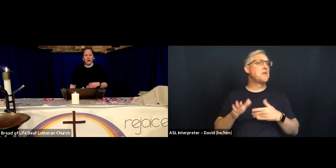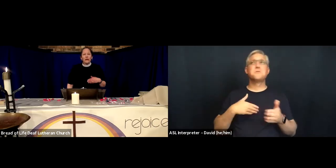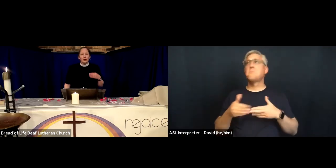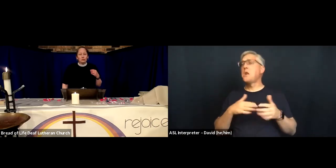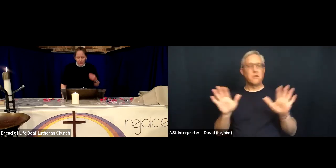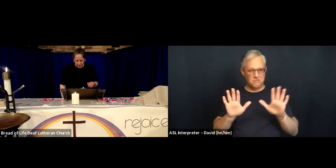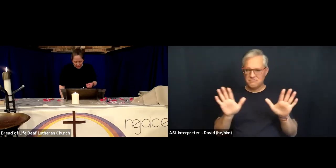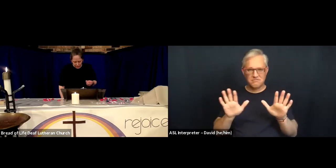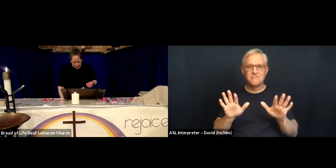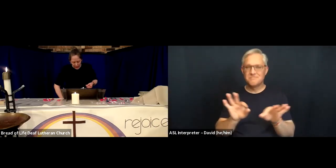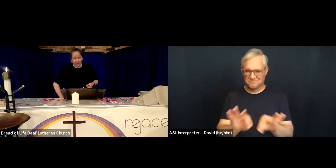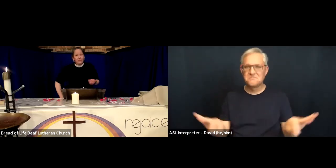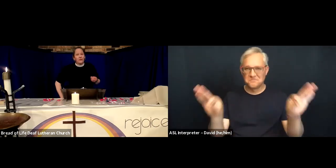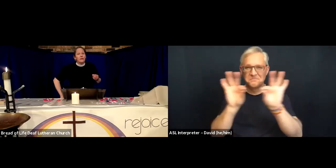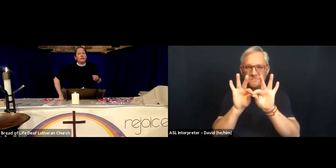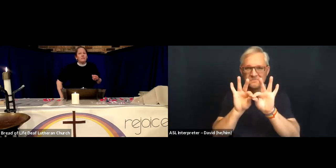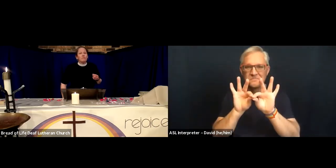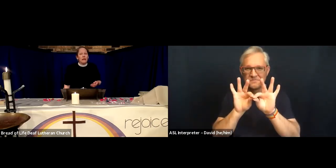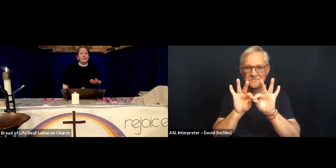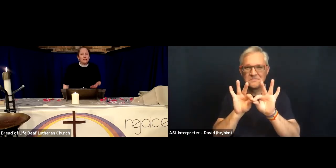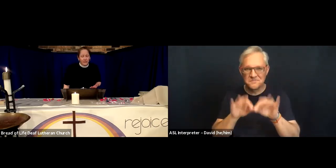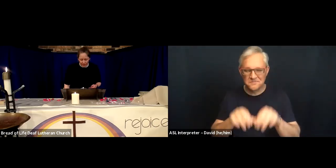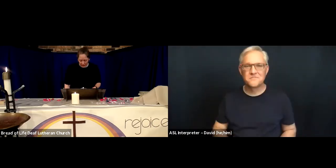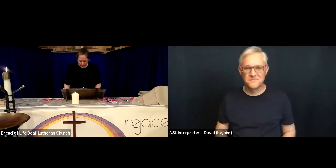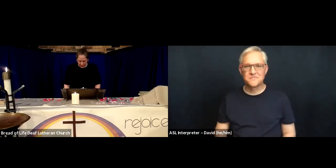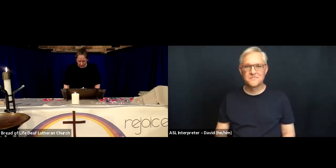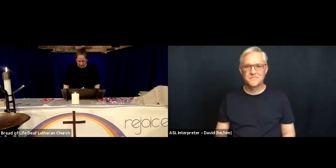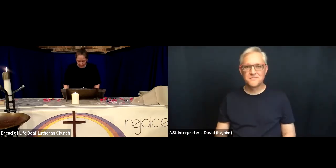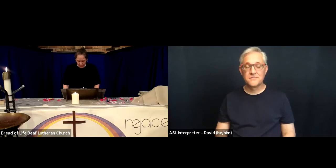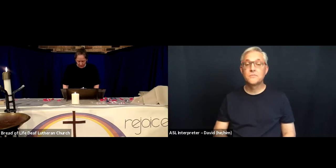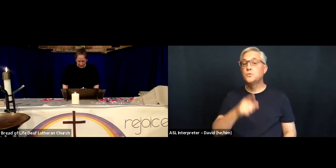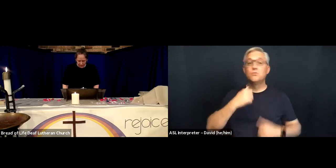How you live your life makes a difference.